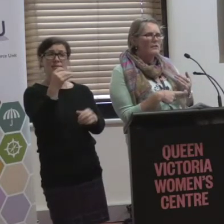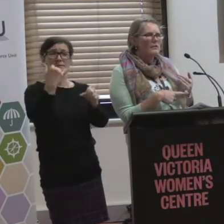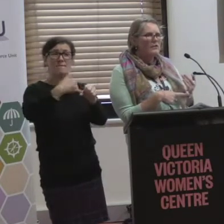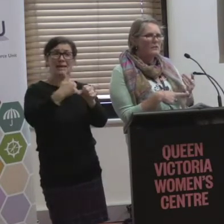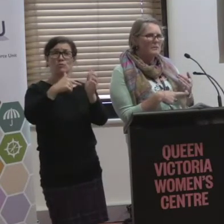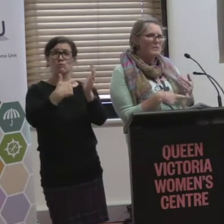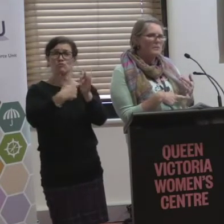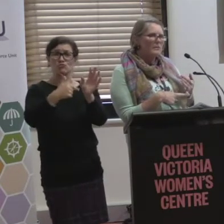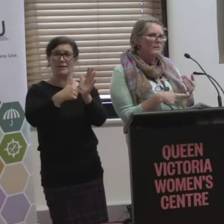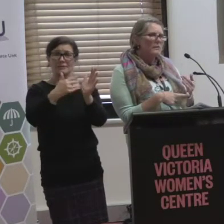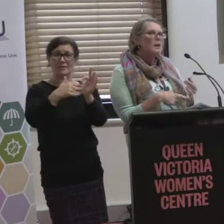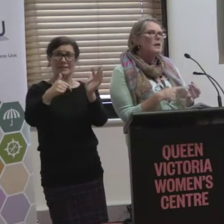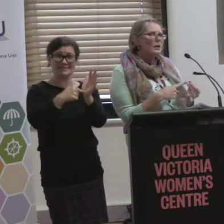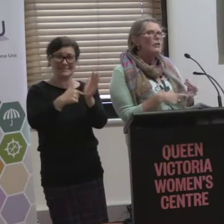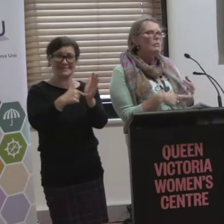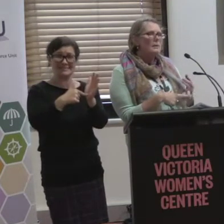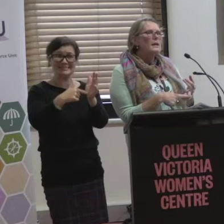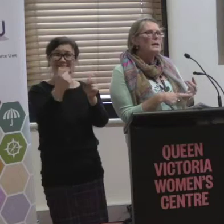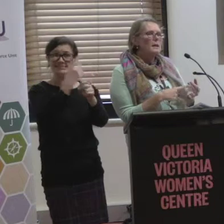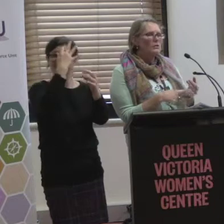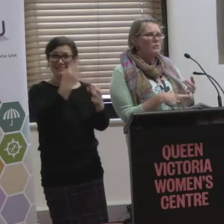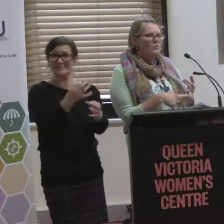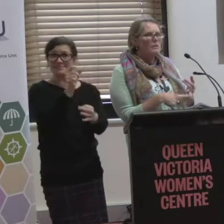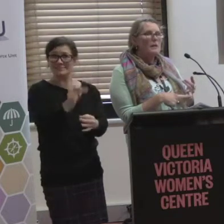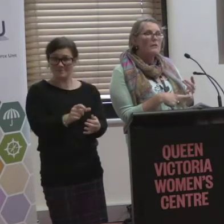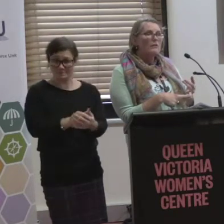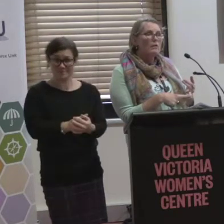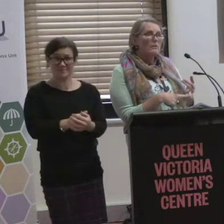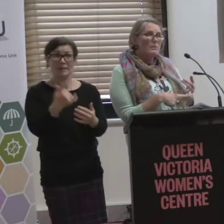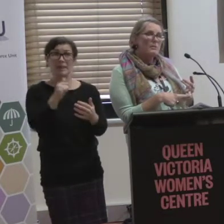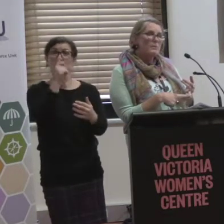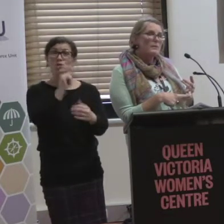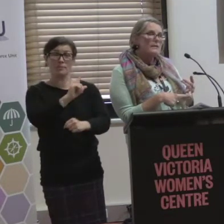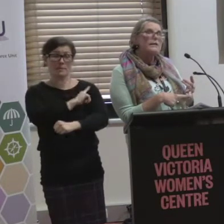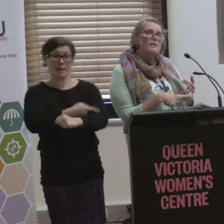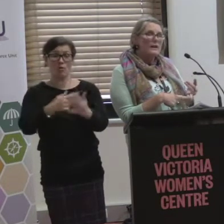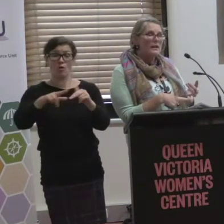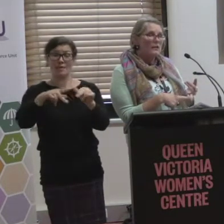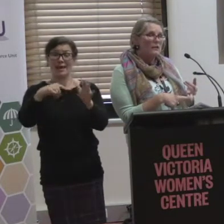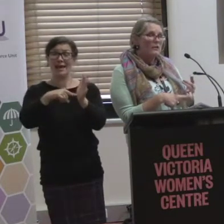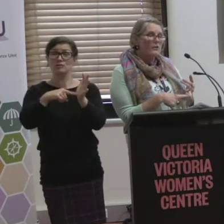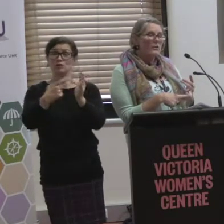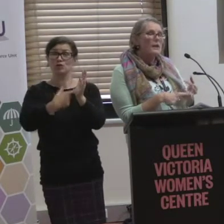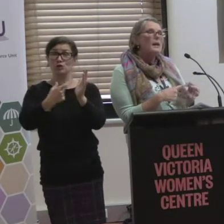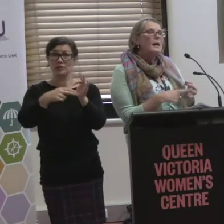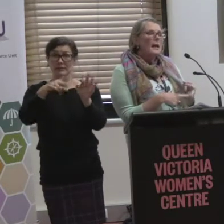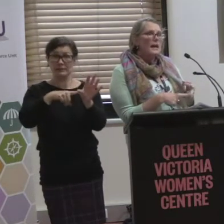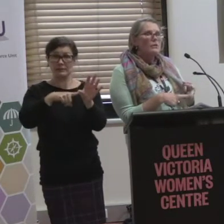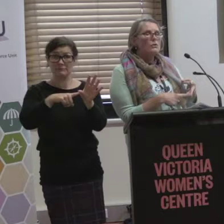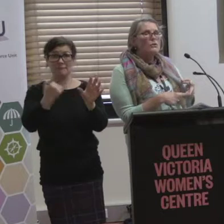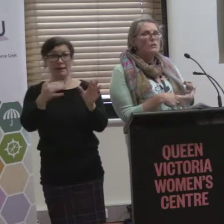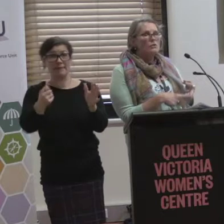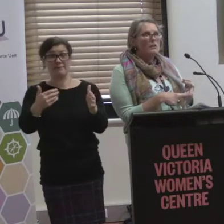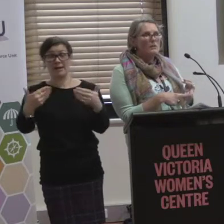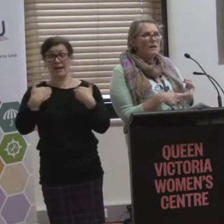this legislation as a medical treatment decision maker, it could be an enduring power of attorney for personal matters if they had healthcare authority,